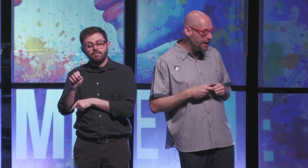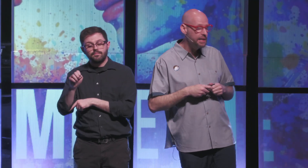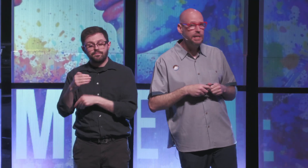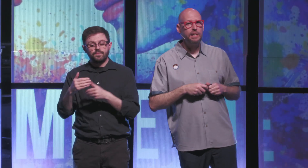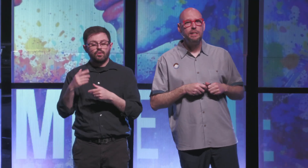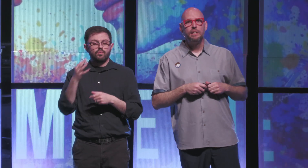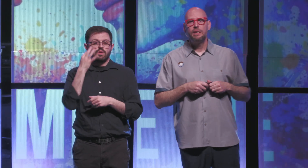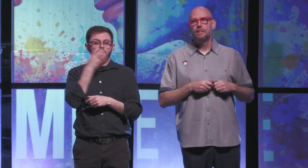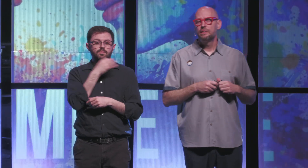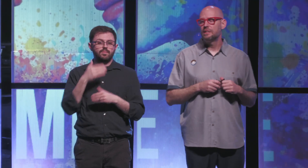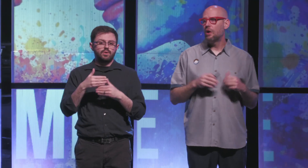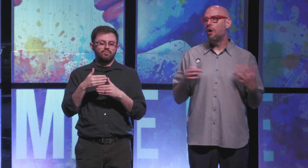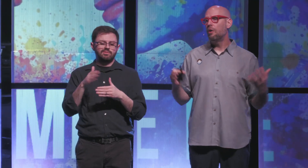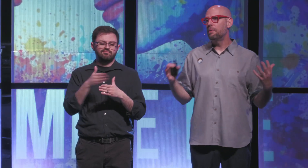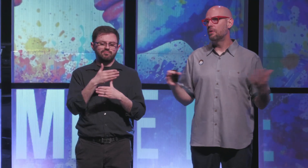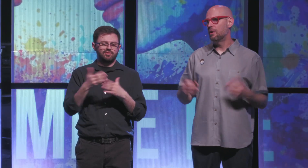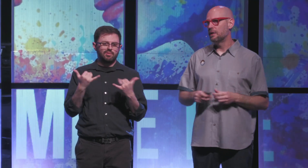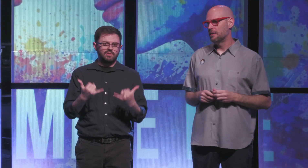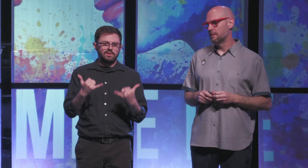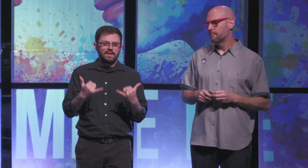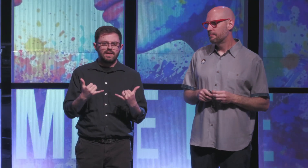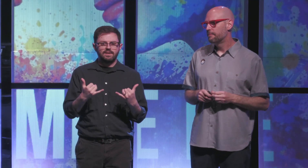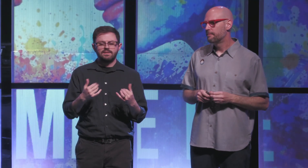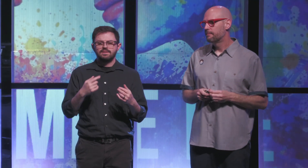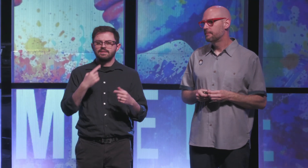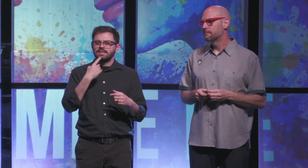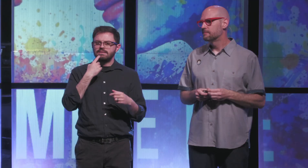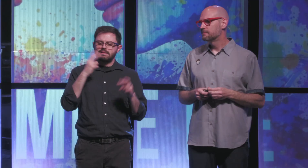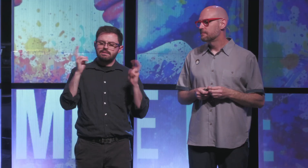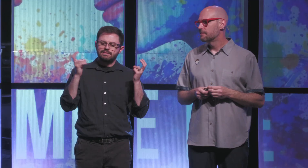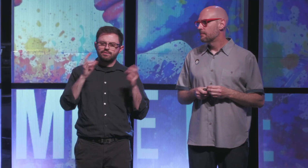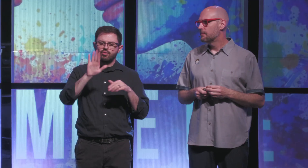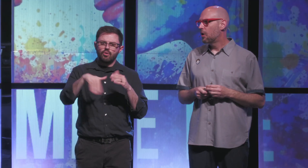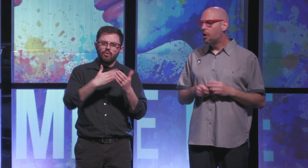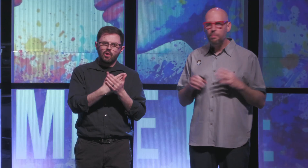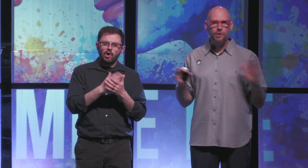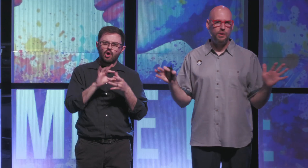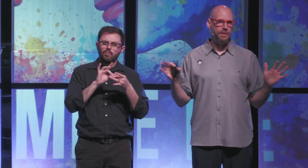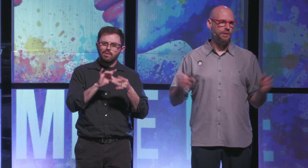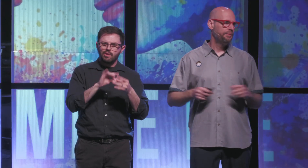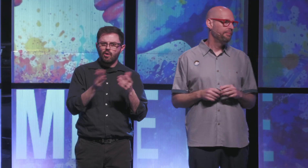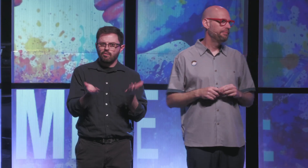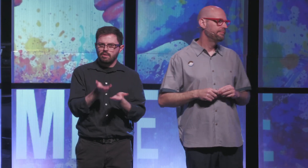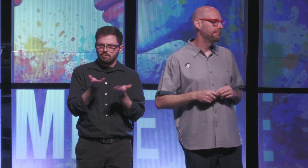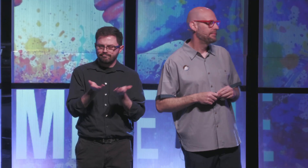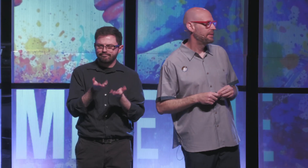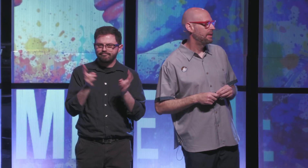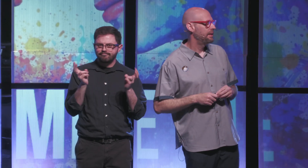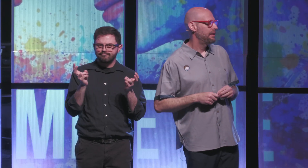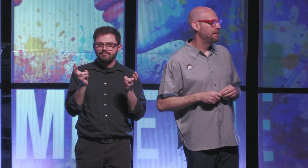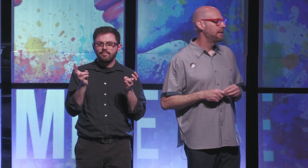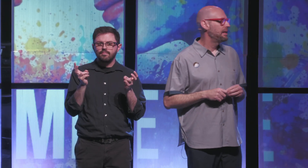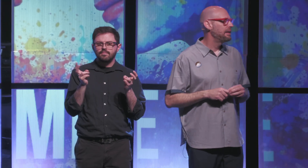communion today, says, all belong here. All belong here.